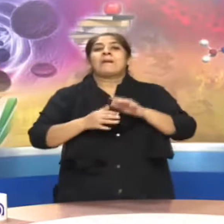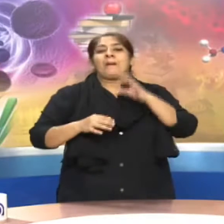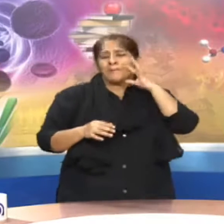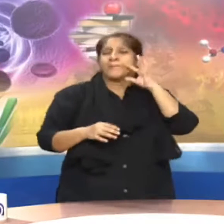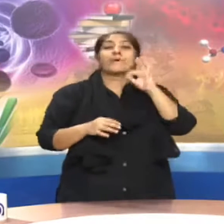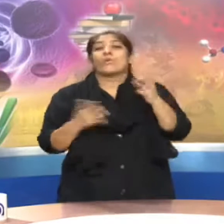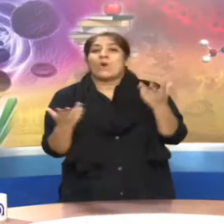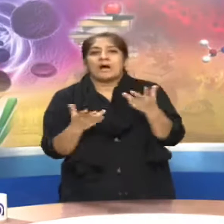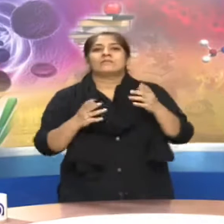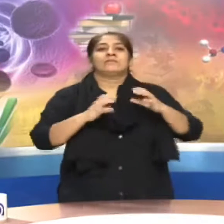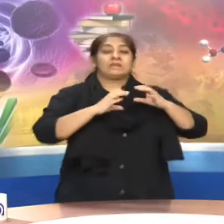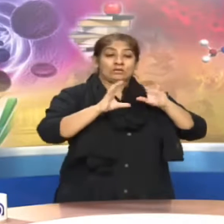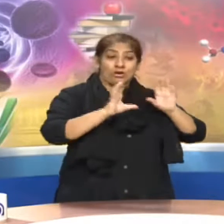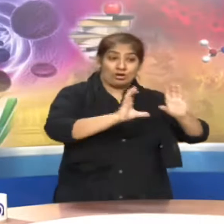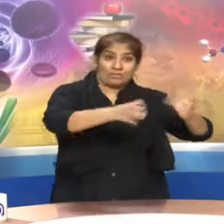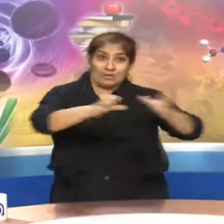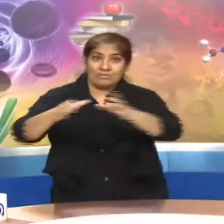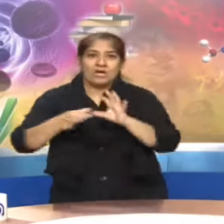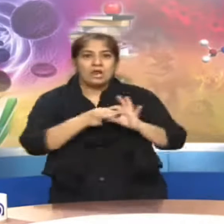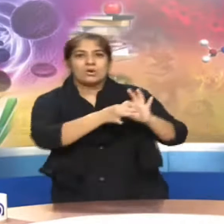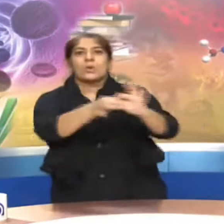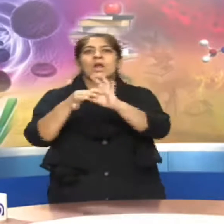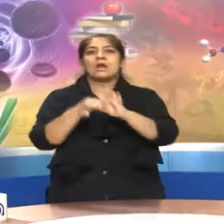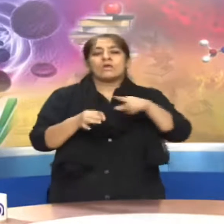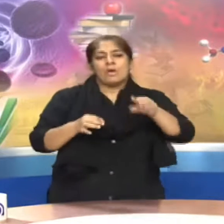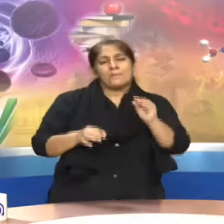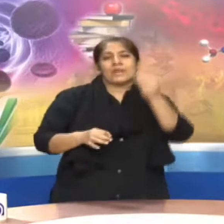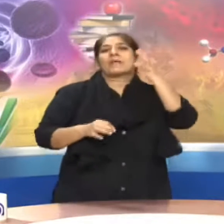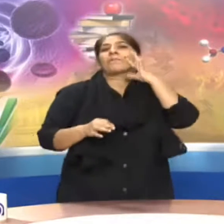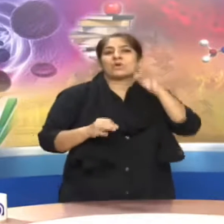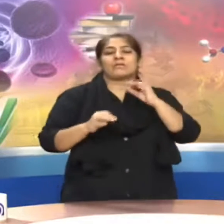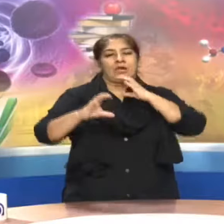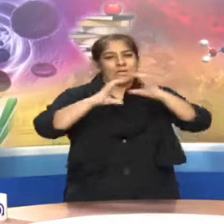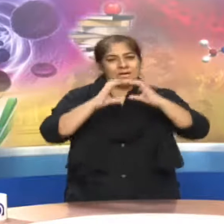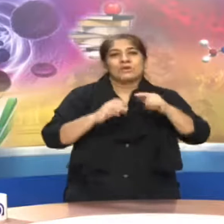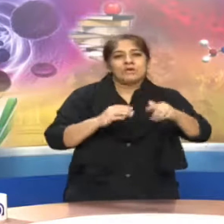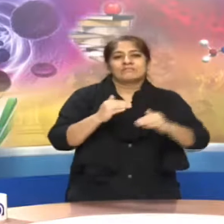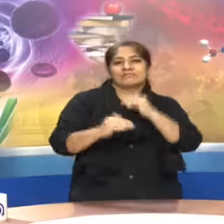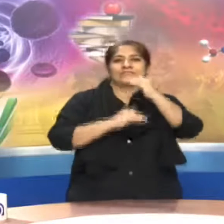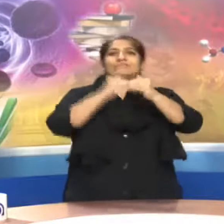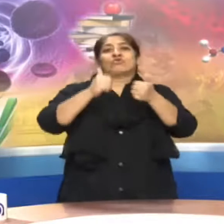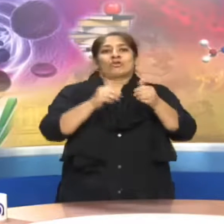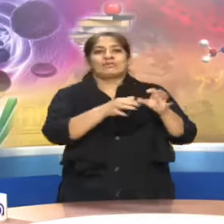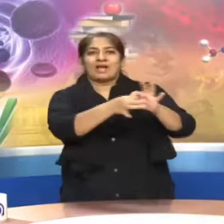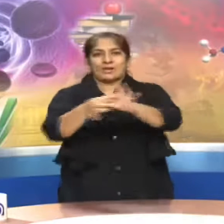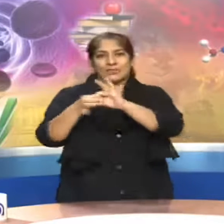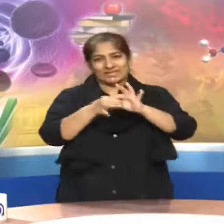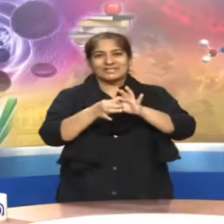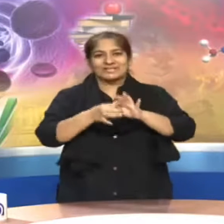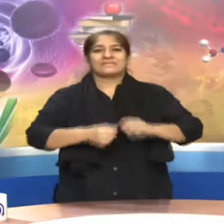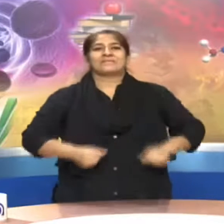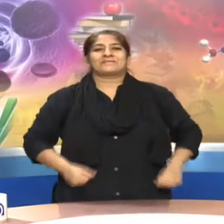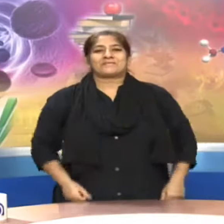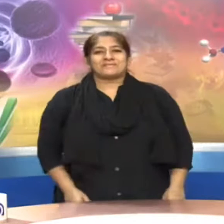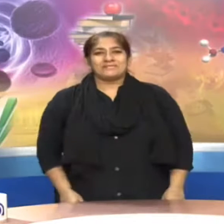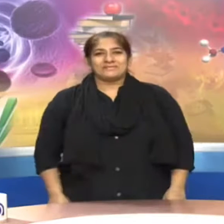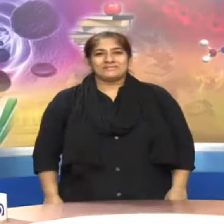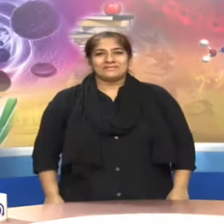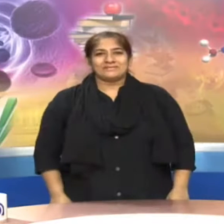then this supervision could not be possible. So the supervision is important as it improves the